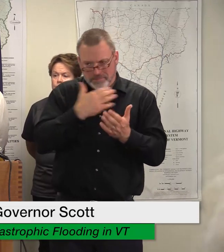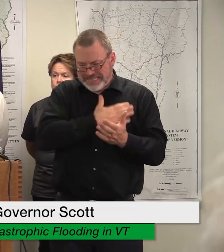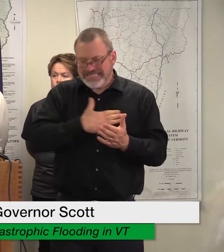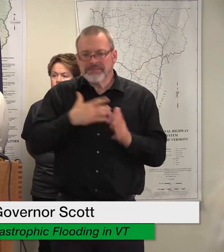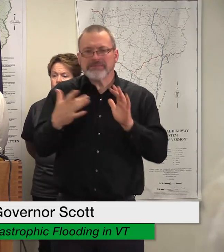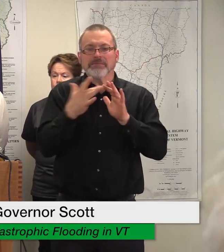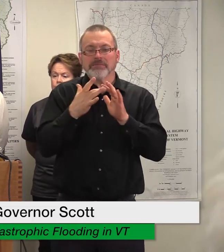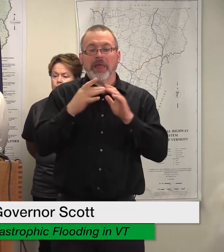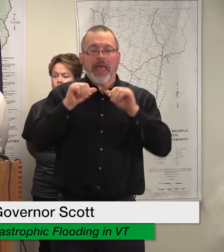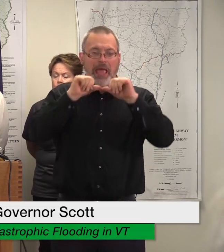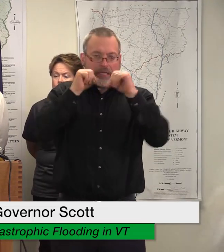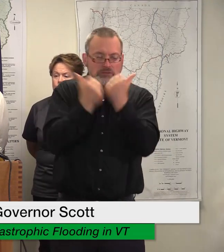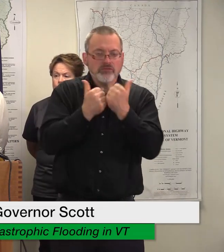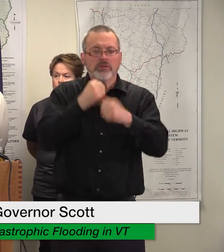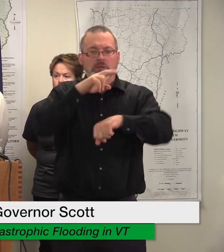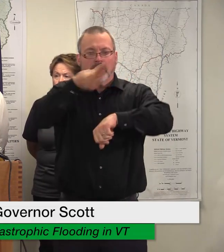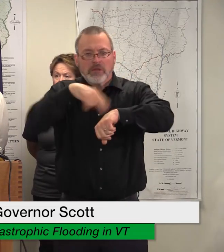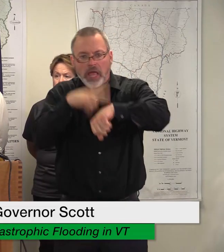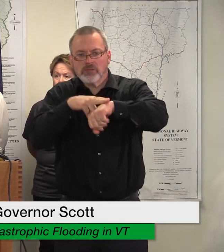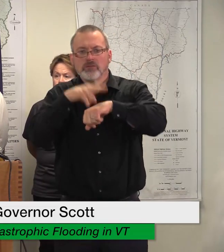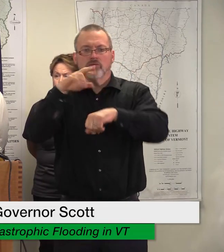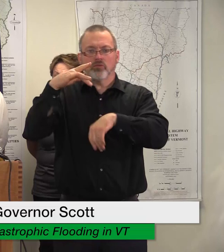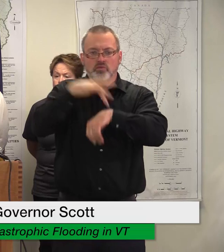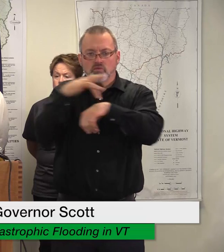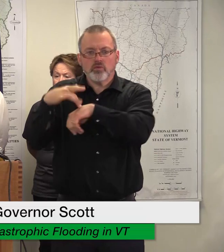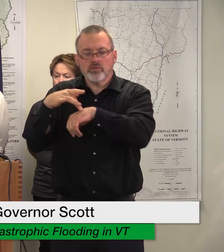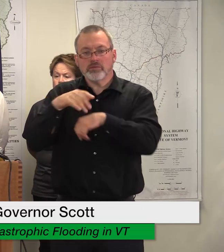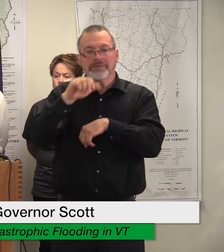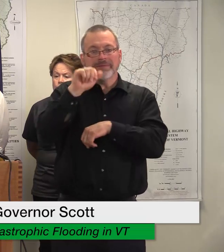Flood Recovery page, which is